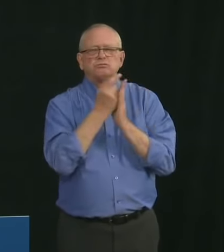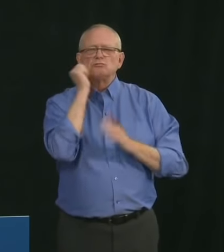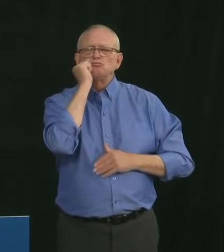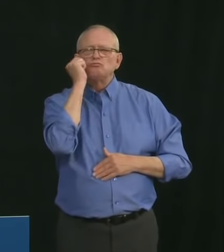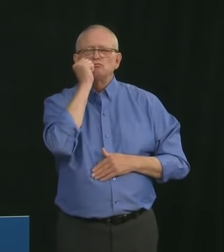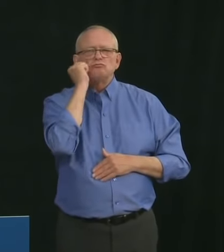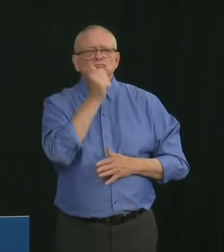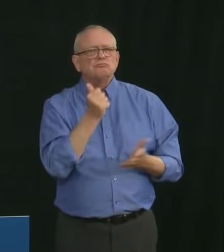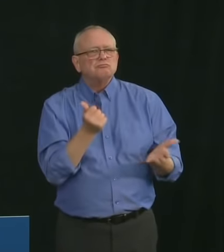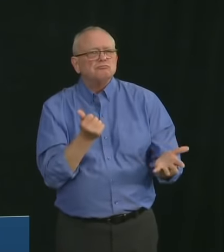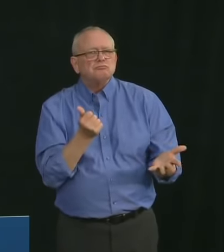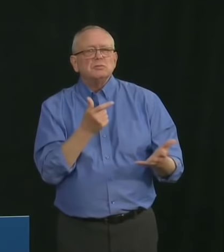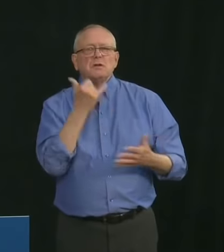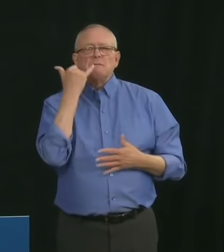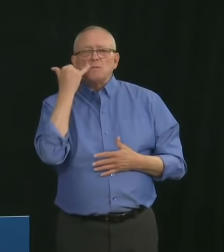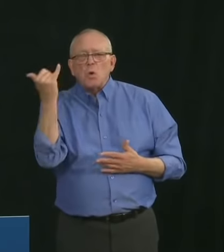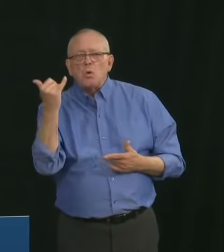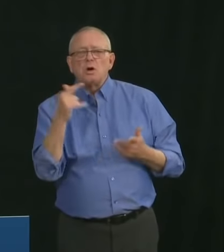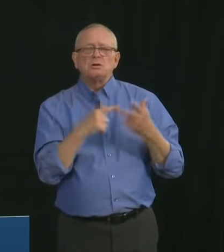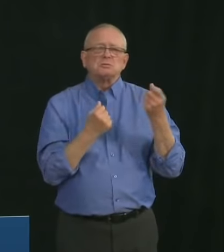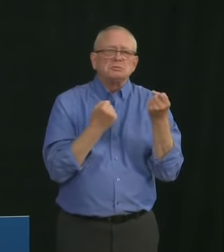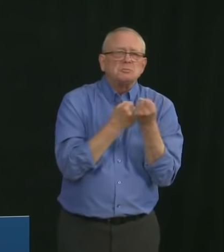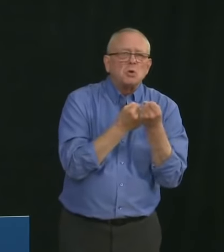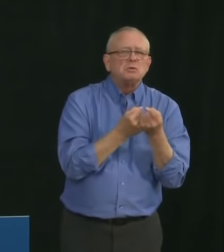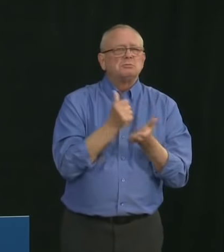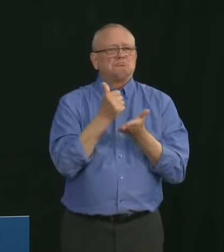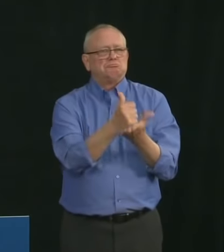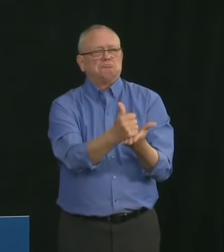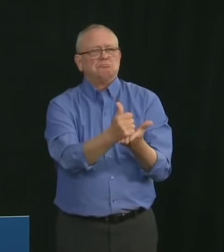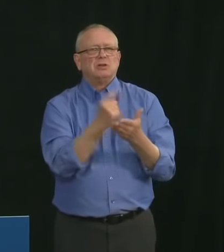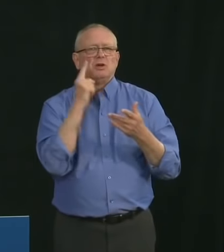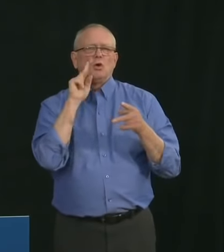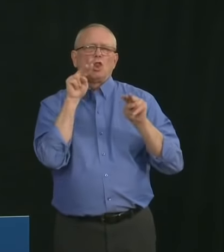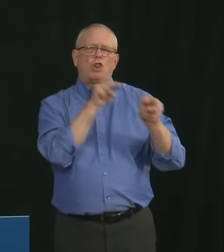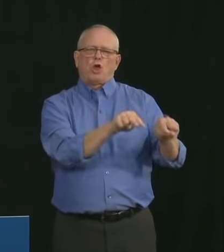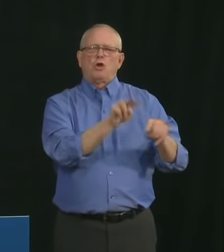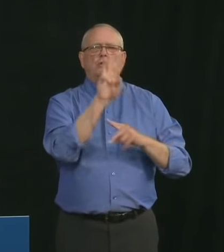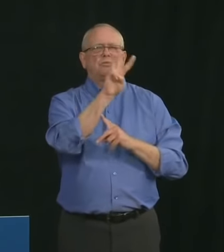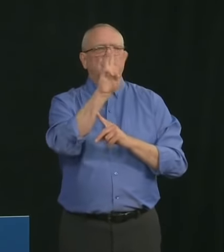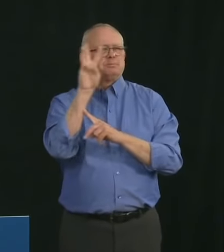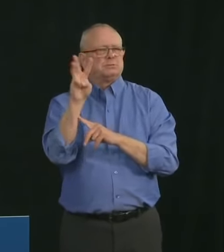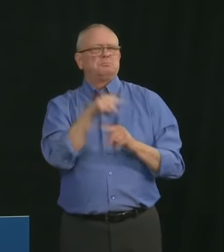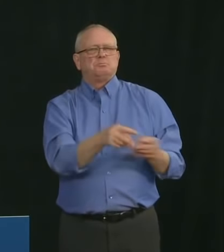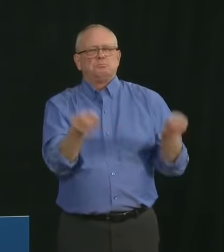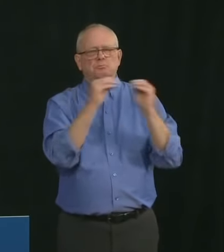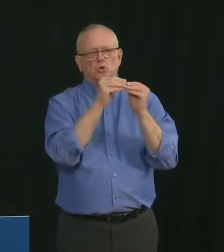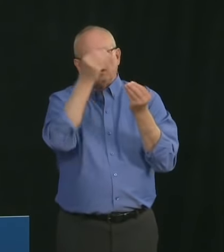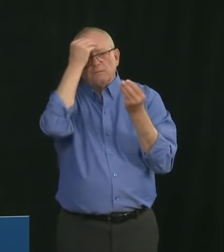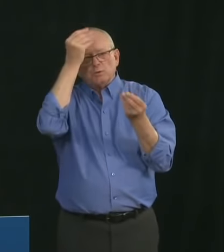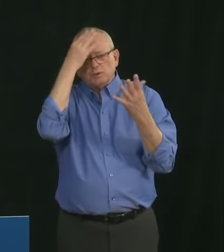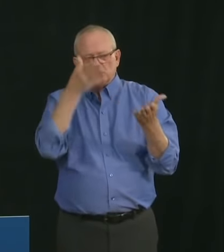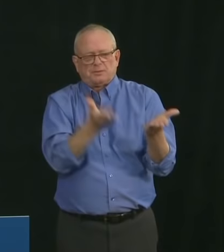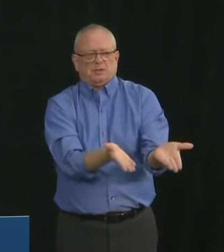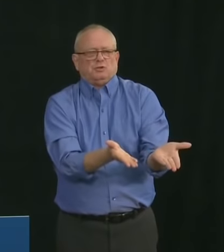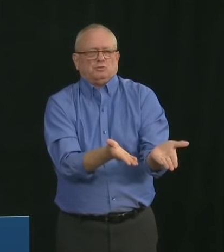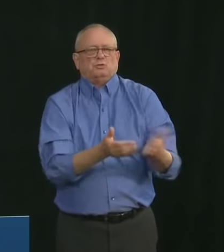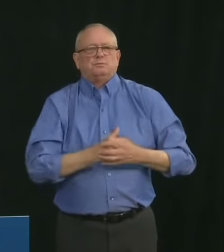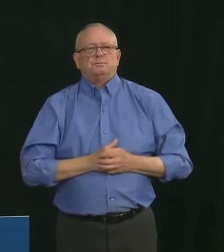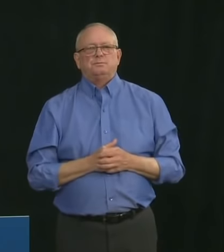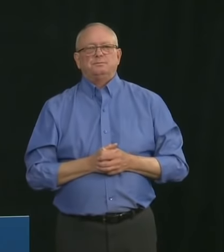the Alberta Health and Alberta Health Services web pages. We are in a new phase of COVID-19 in